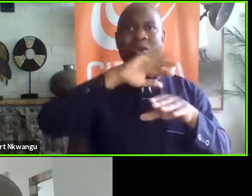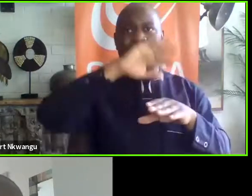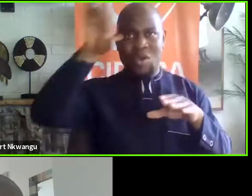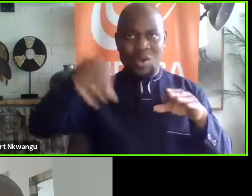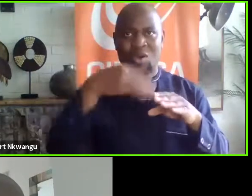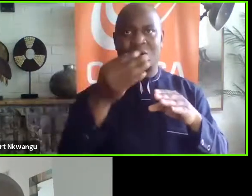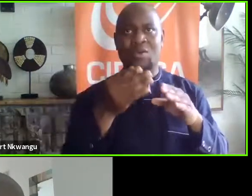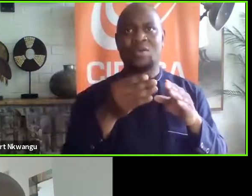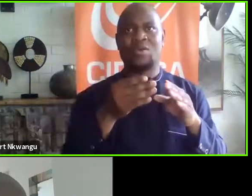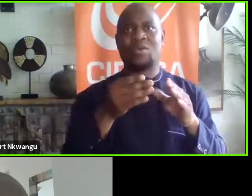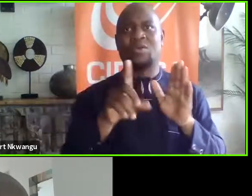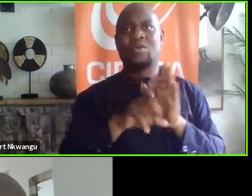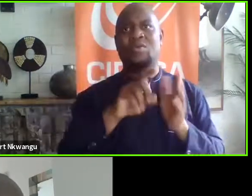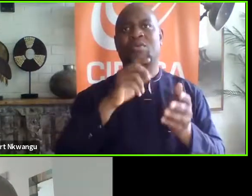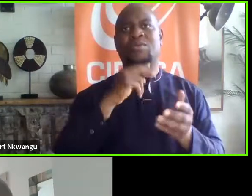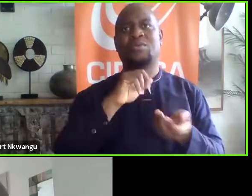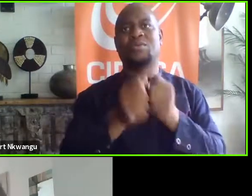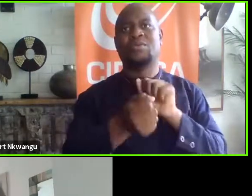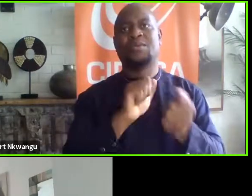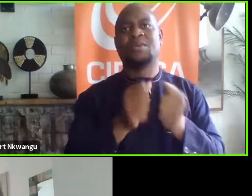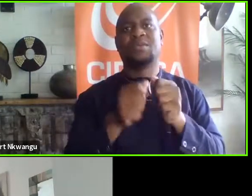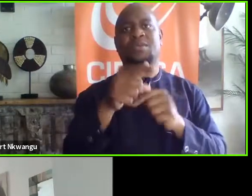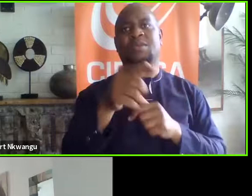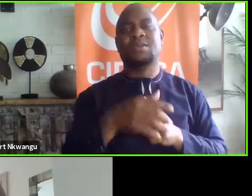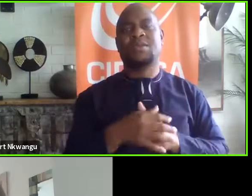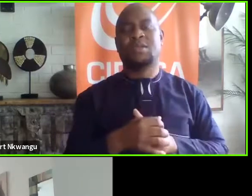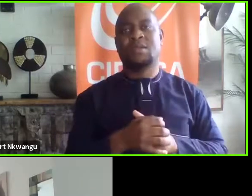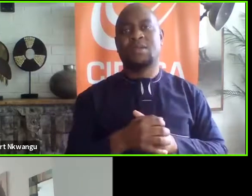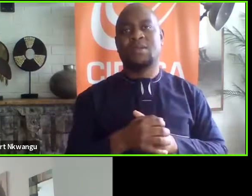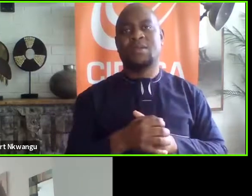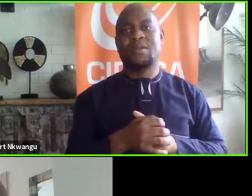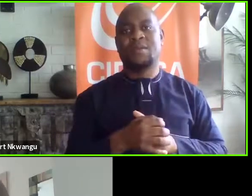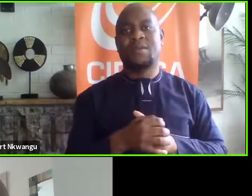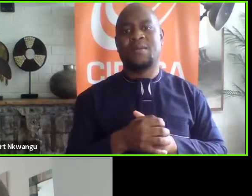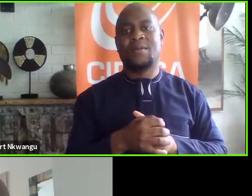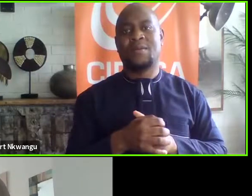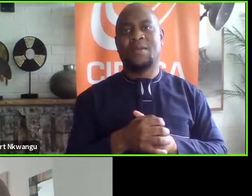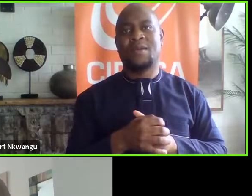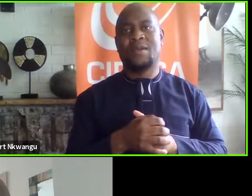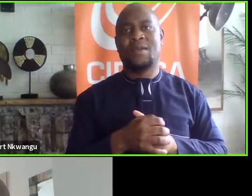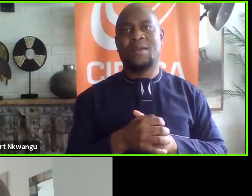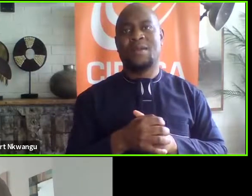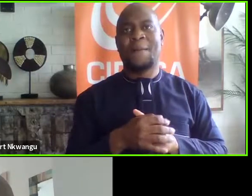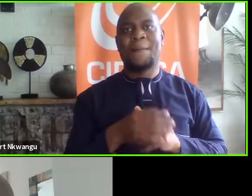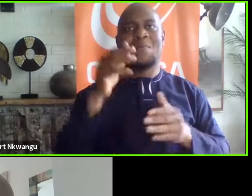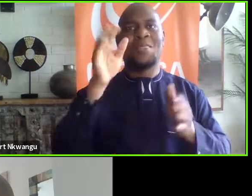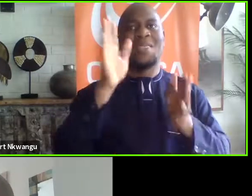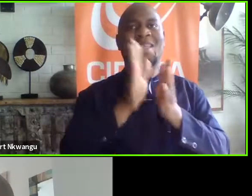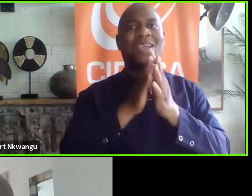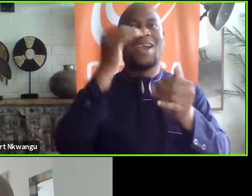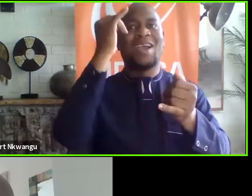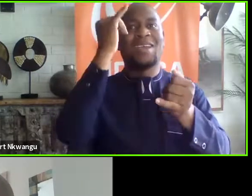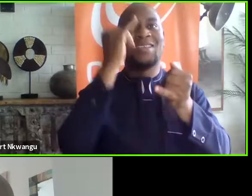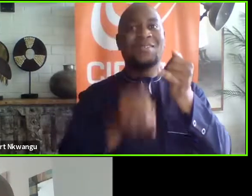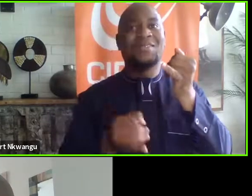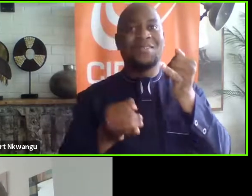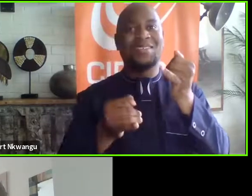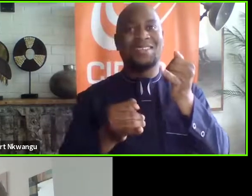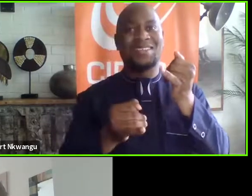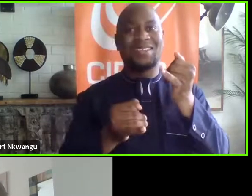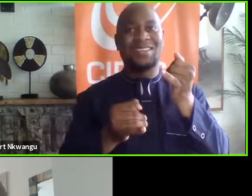has to have inputs of persons with disabilities, and then we have some inputs, and then we can move forward.